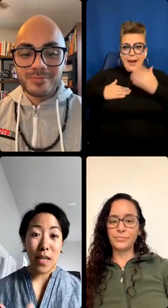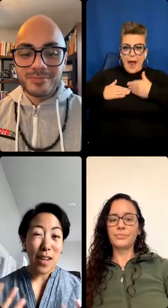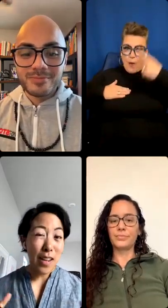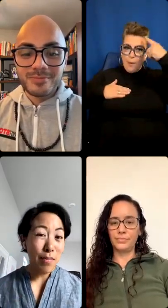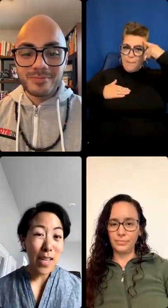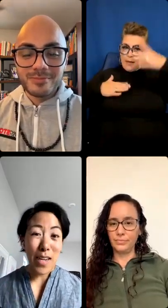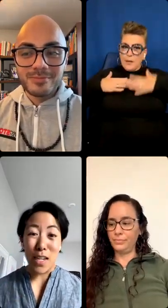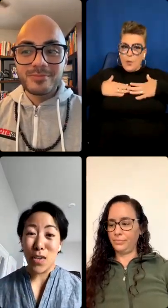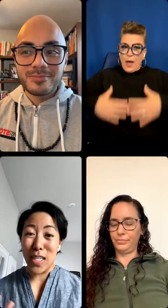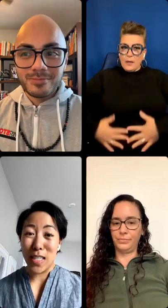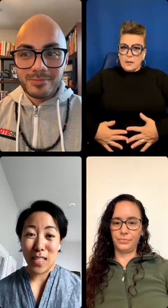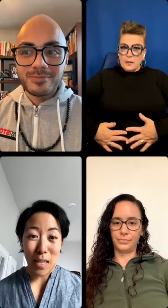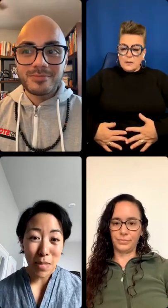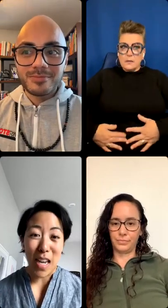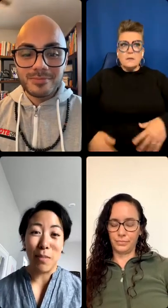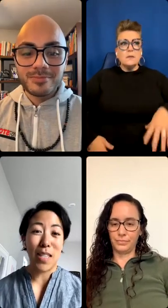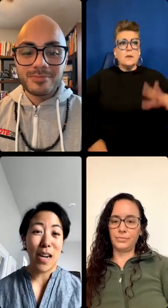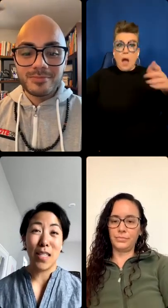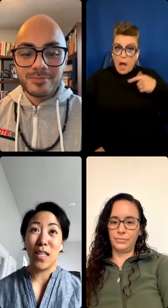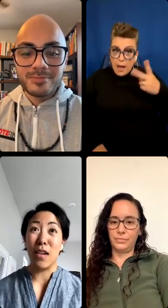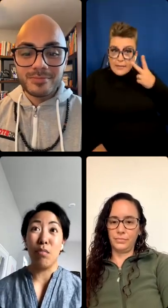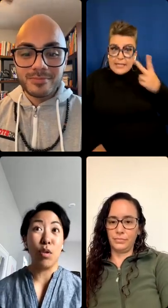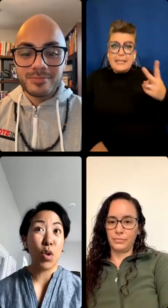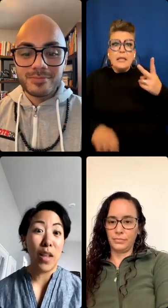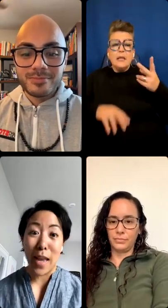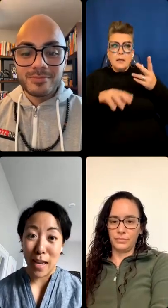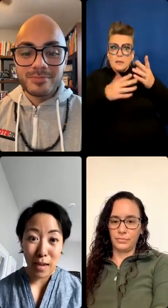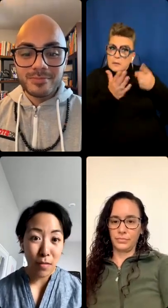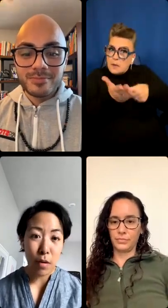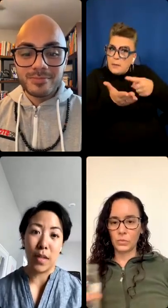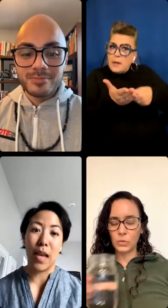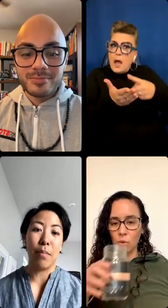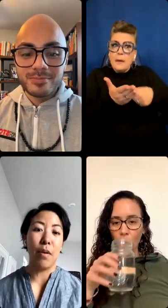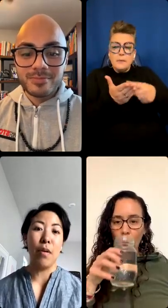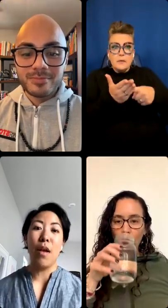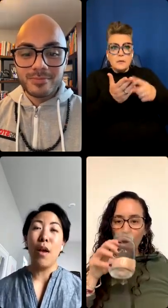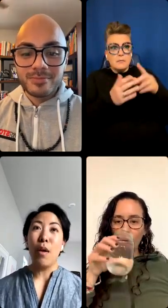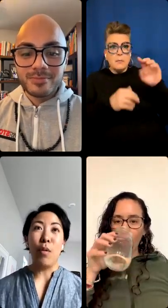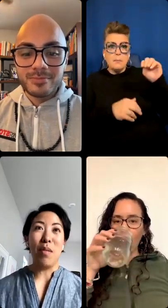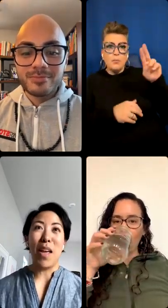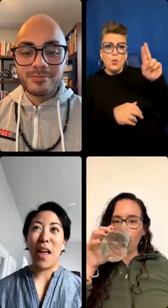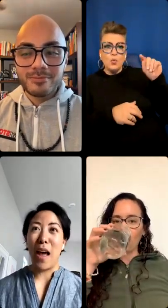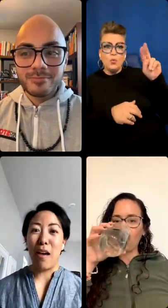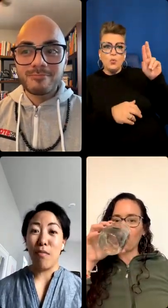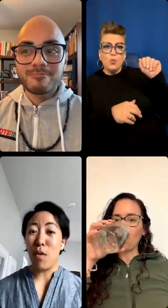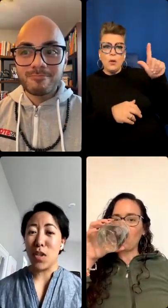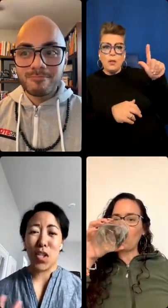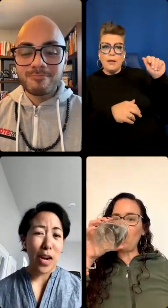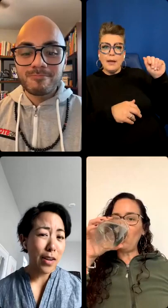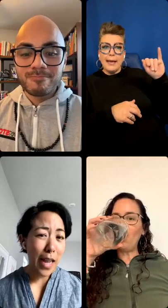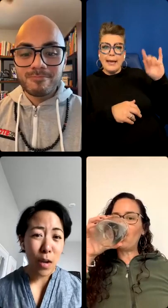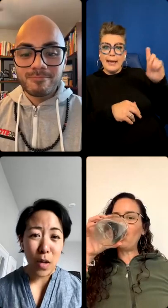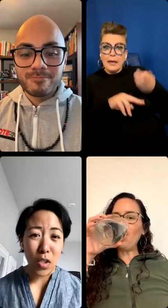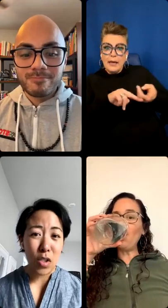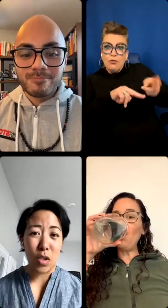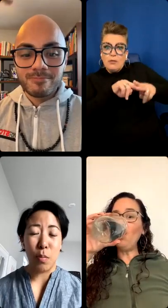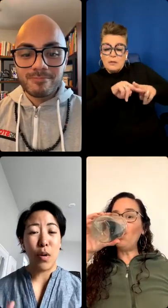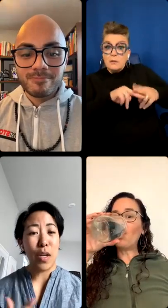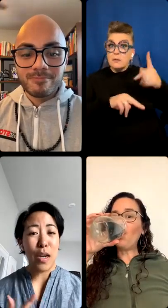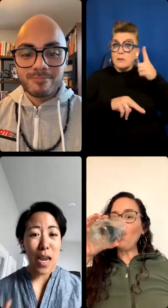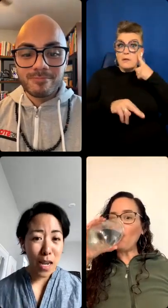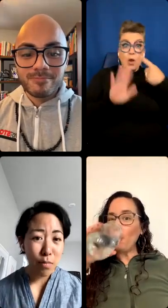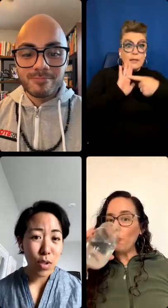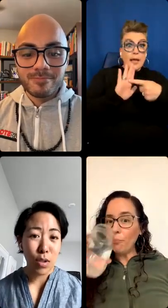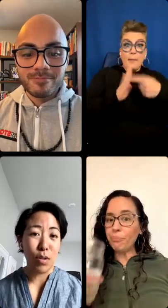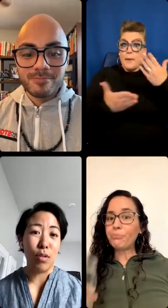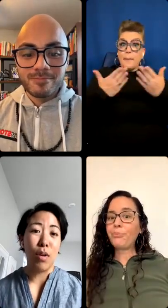is an increase sometimes that I see of mutual aid, for example. We may have more shared language to